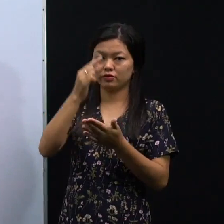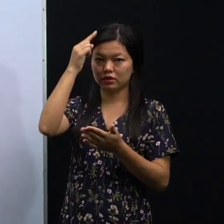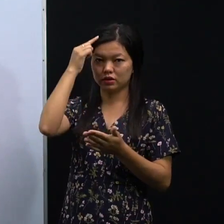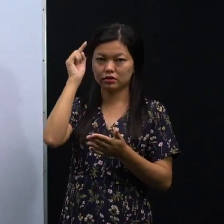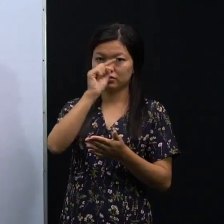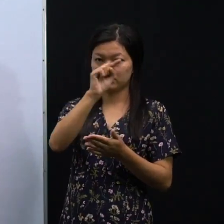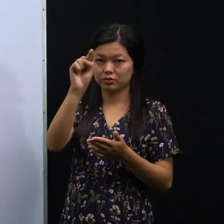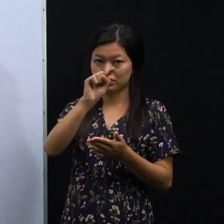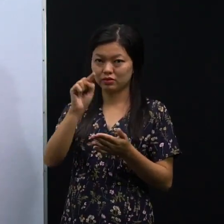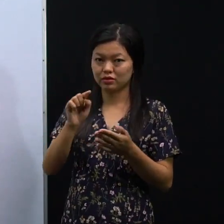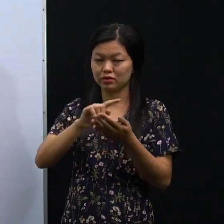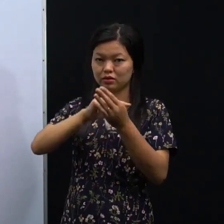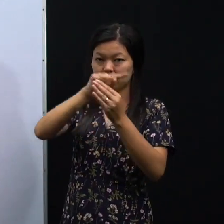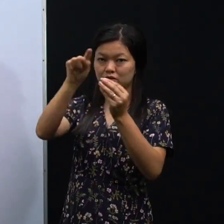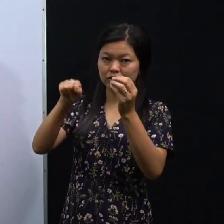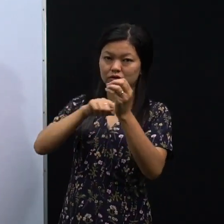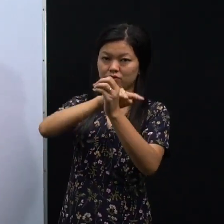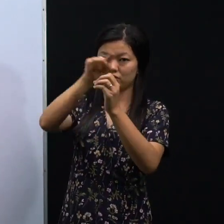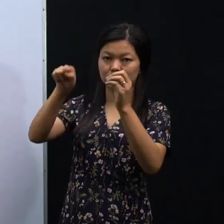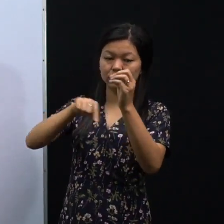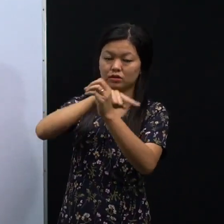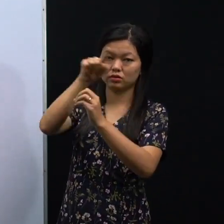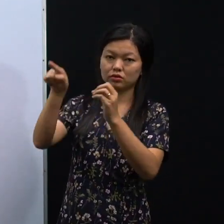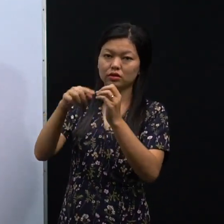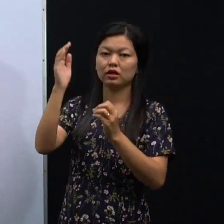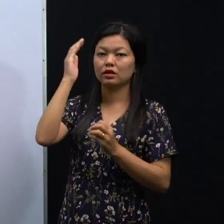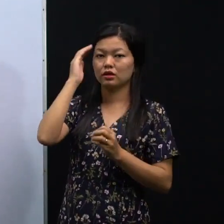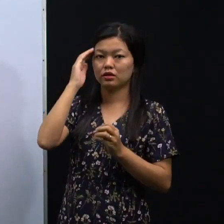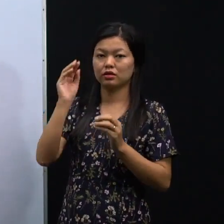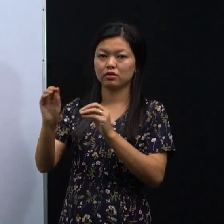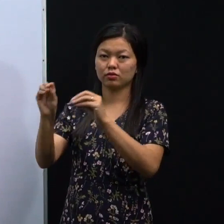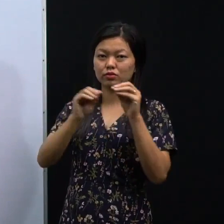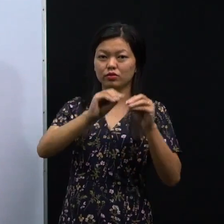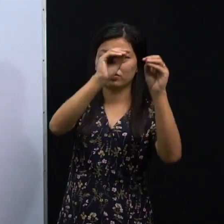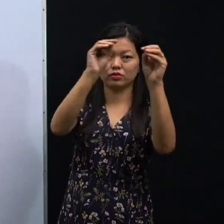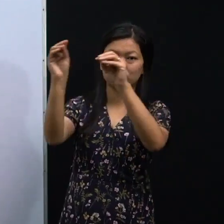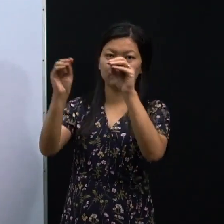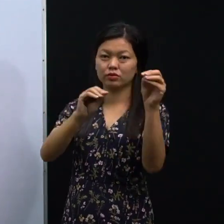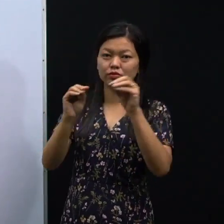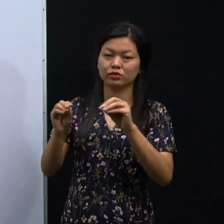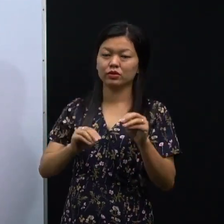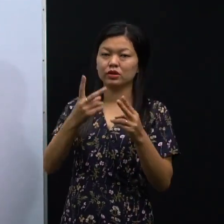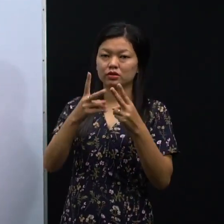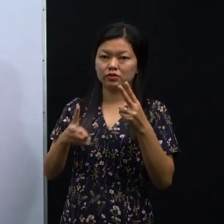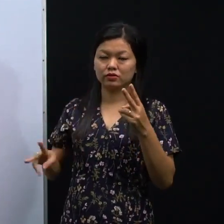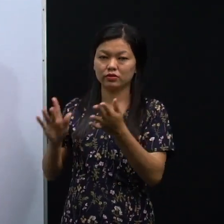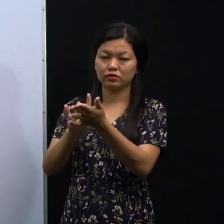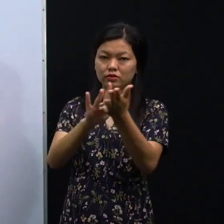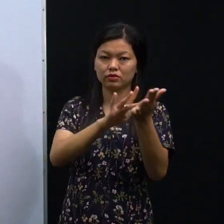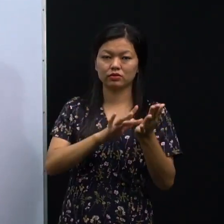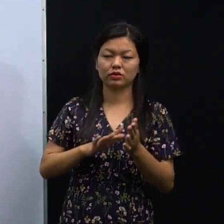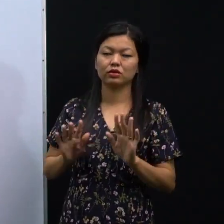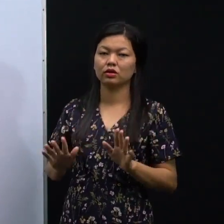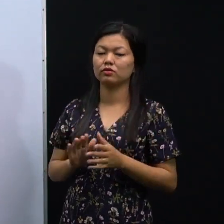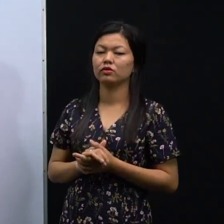means students, see, if they are revolving around, means they are going to radiate energy, okay? They are